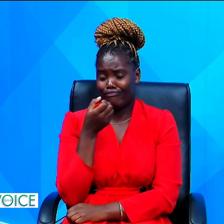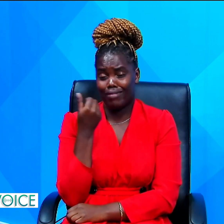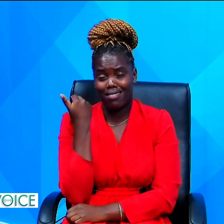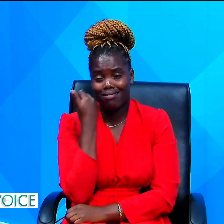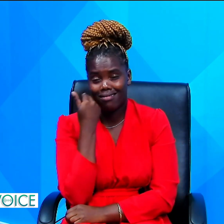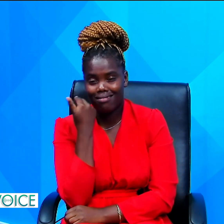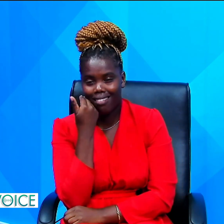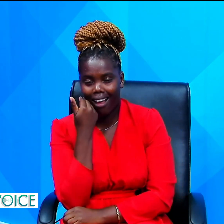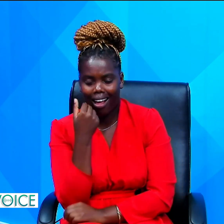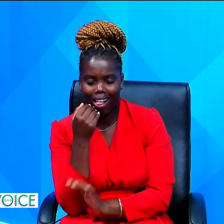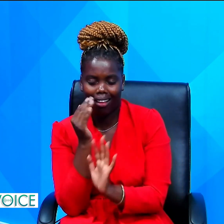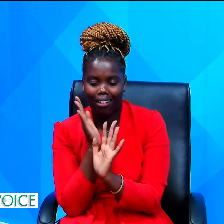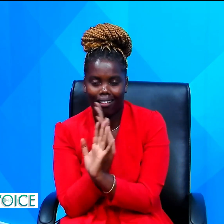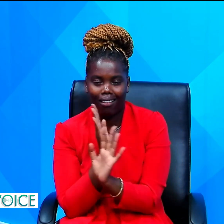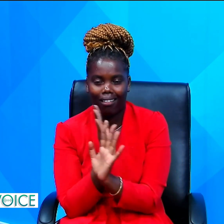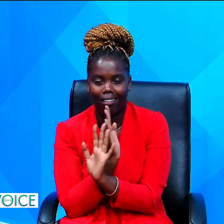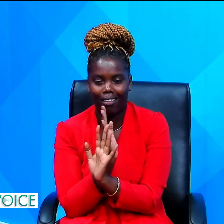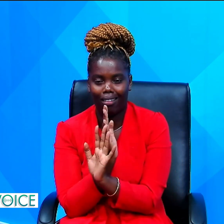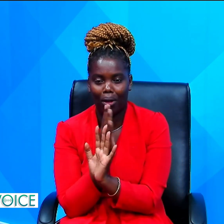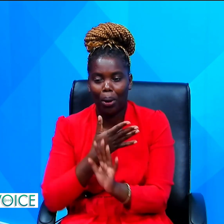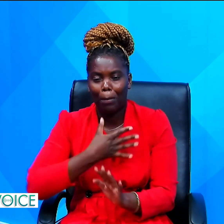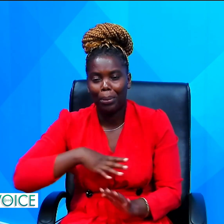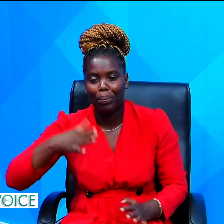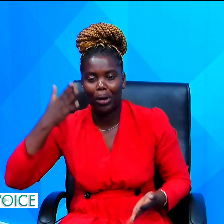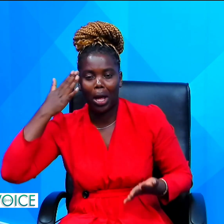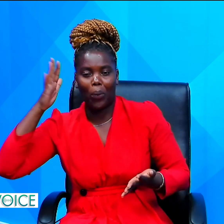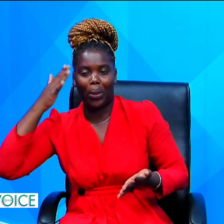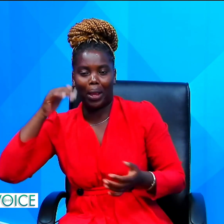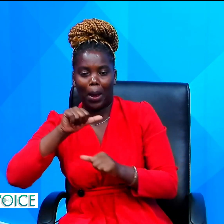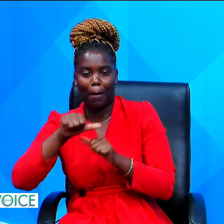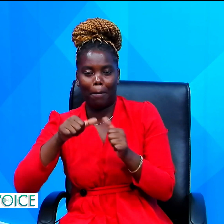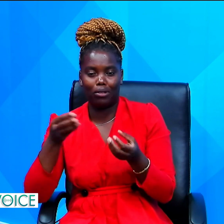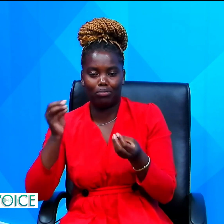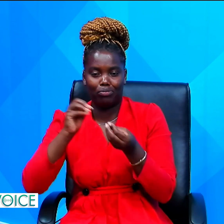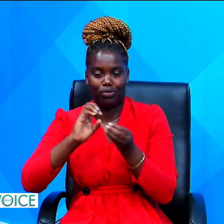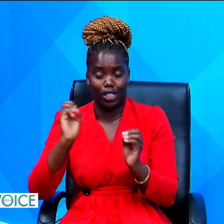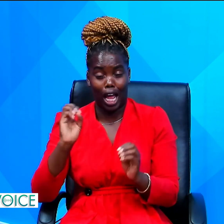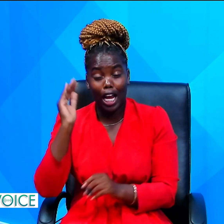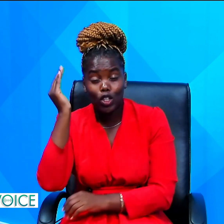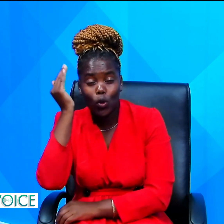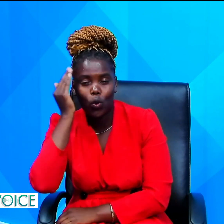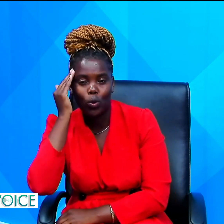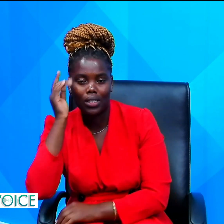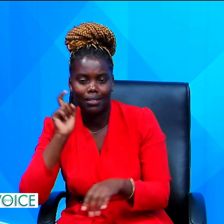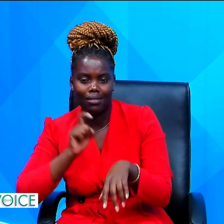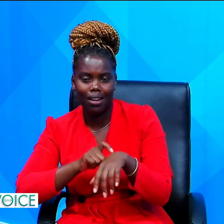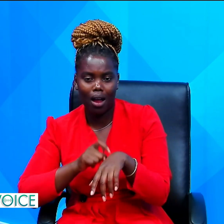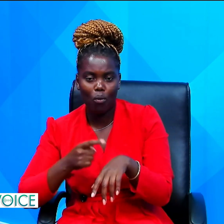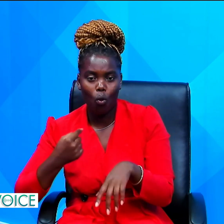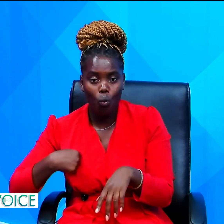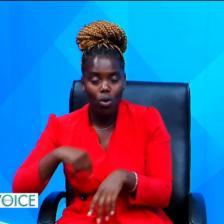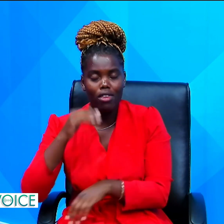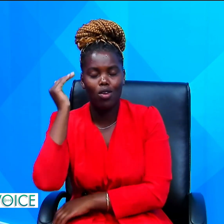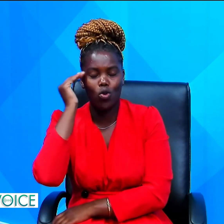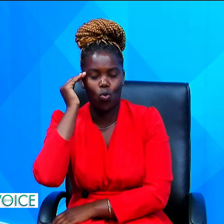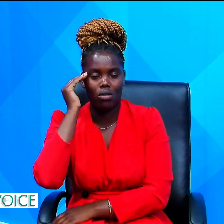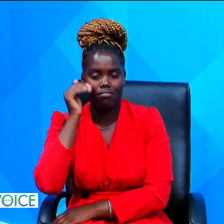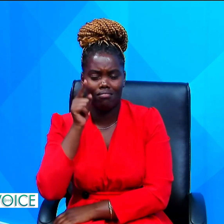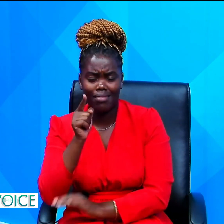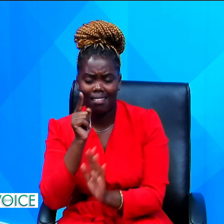this sickness, this disease, it's non-noticeable symptom. You cannot know, it is not known,